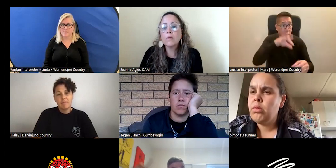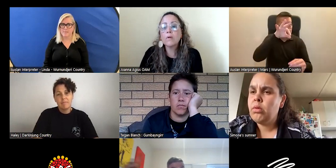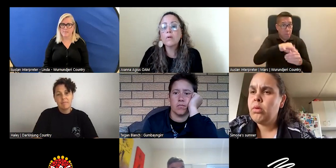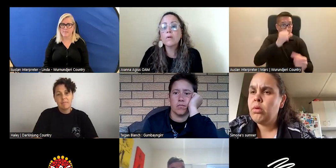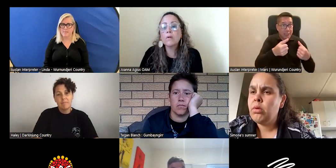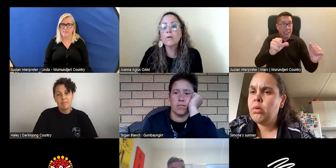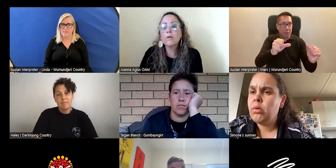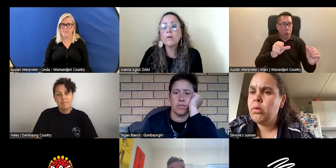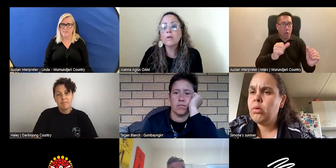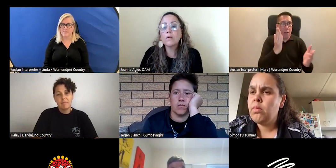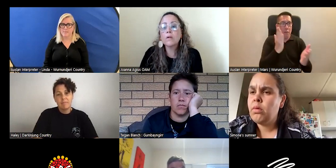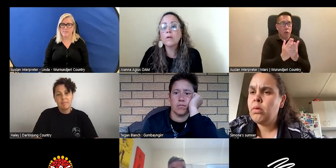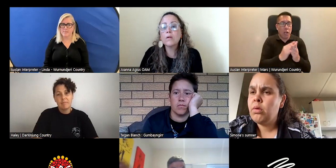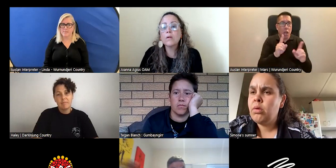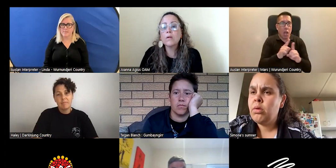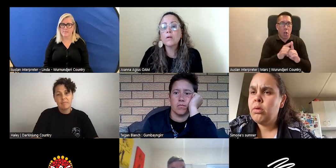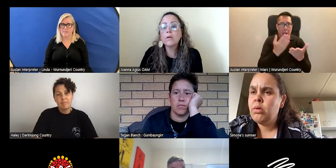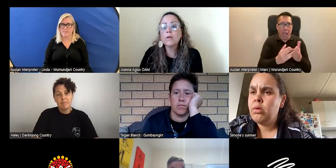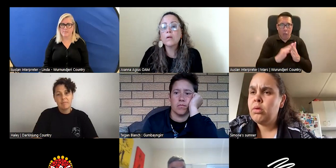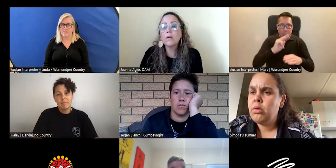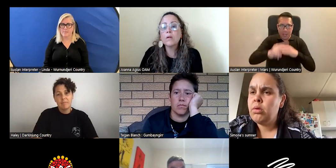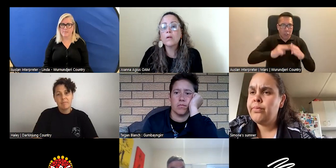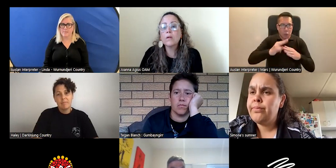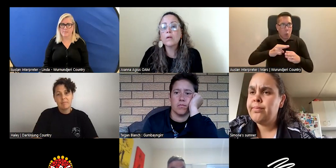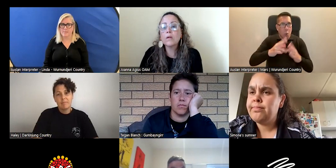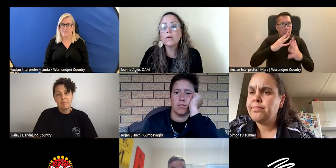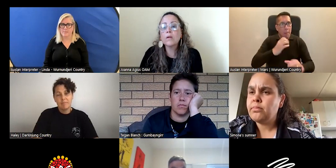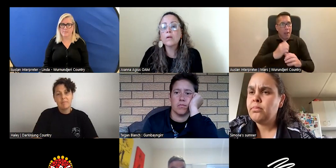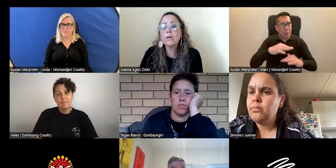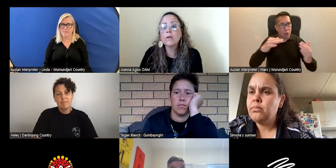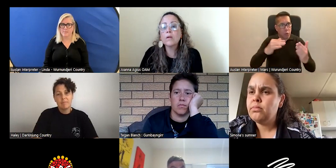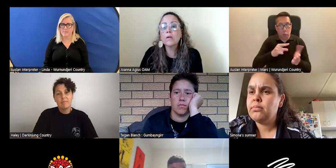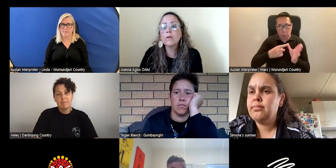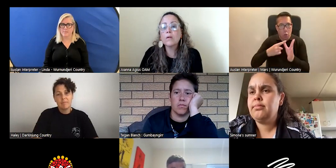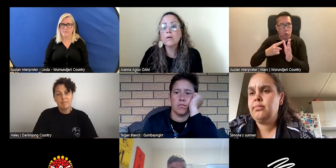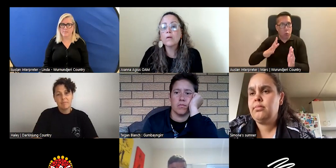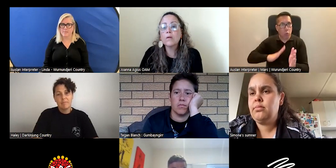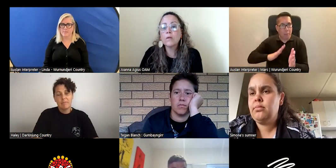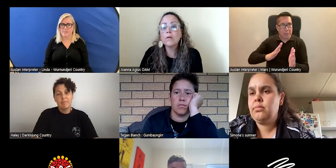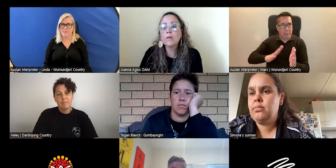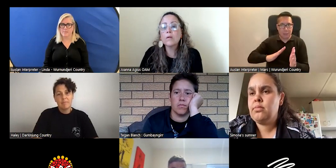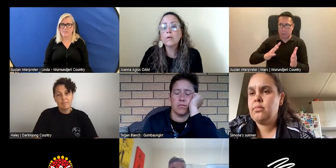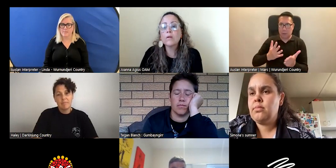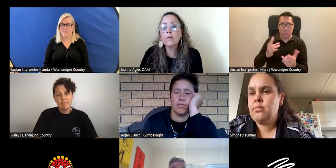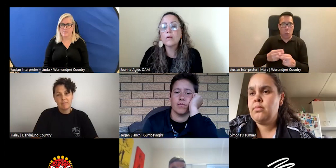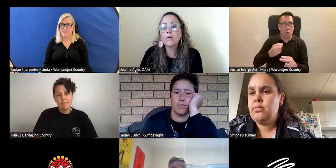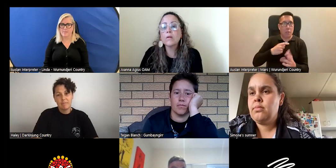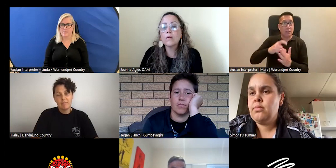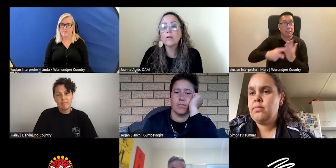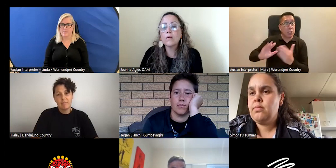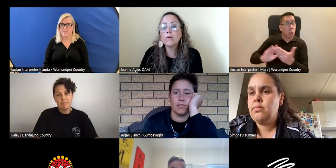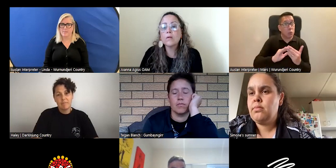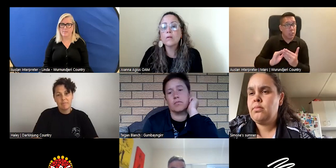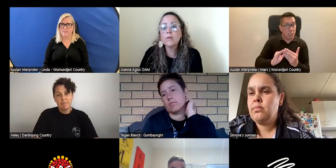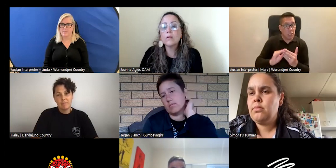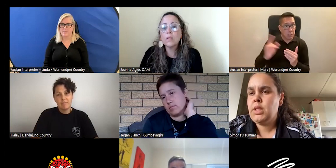direct line of sight to how the national parliament's responding to all these requirements and needs of our disability communities. And you can only